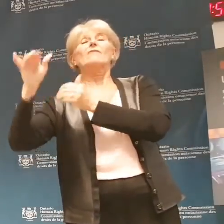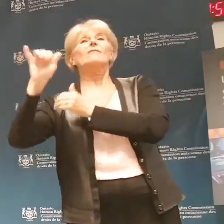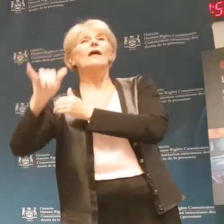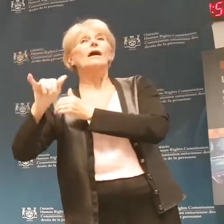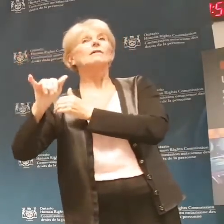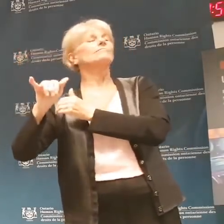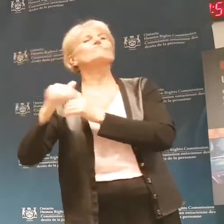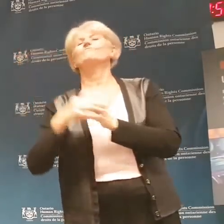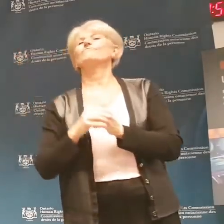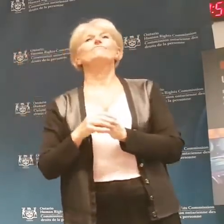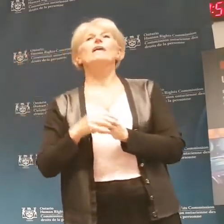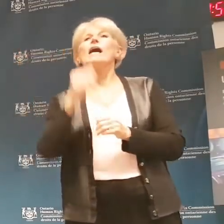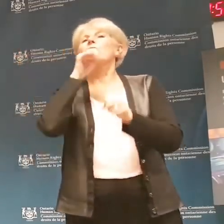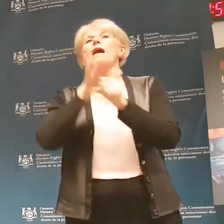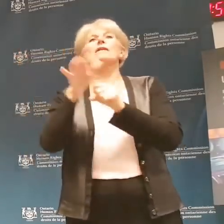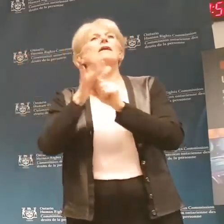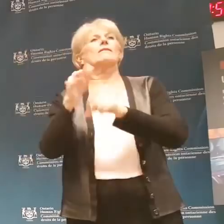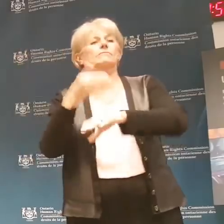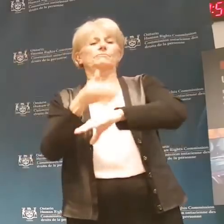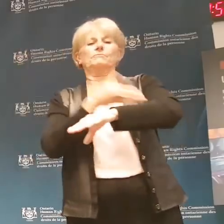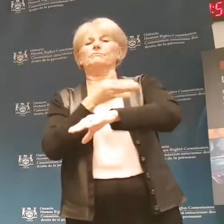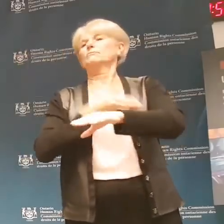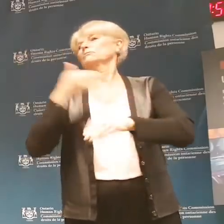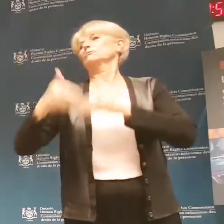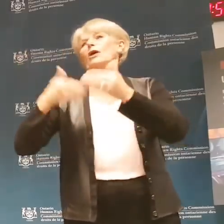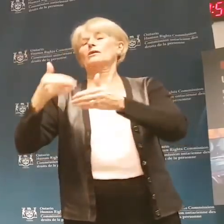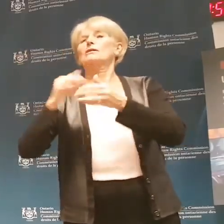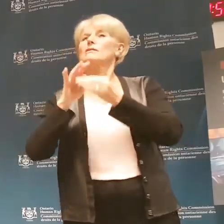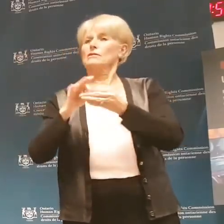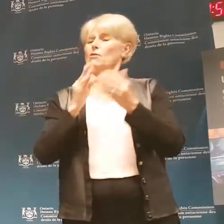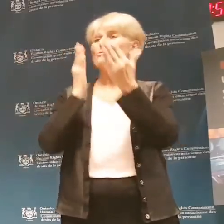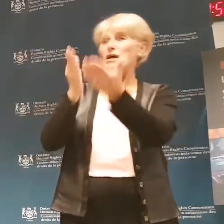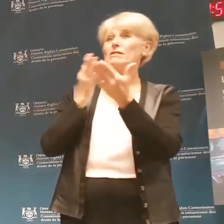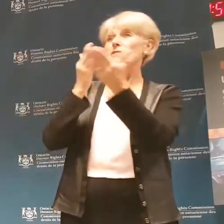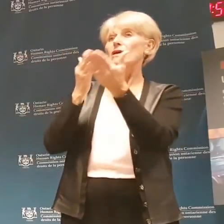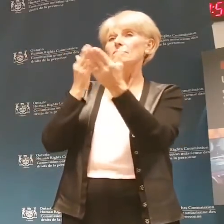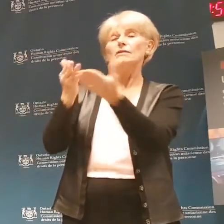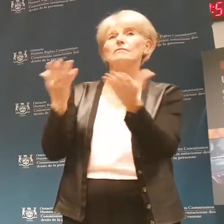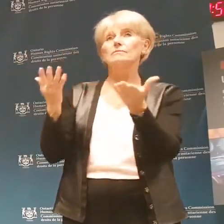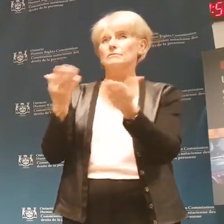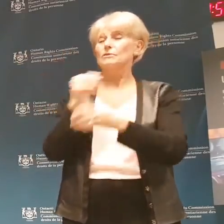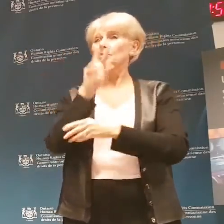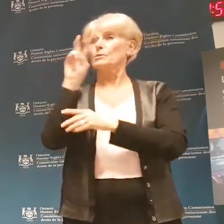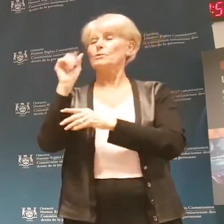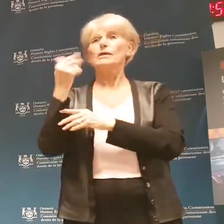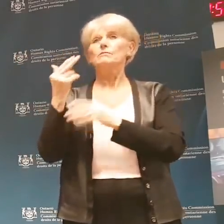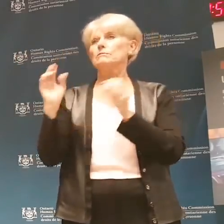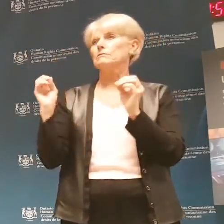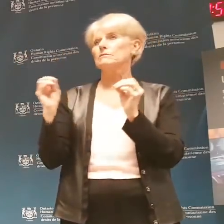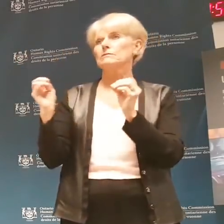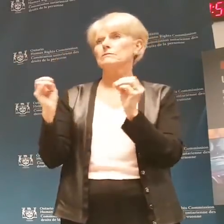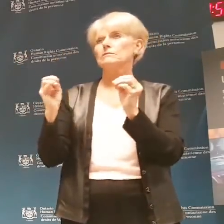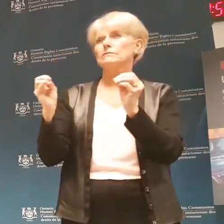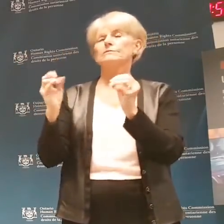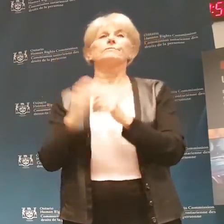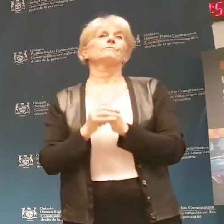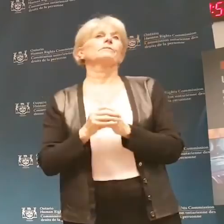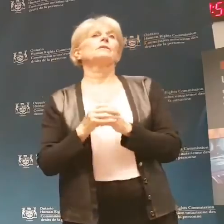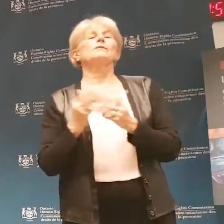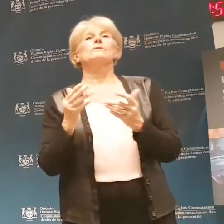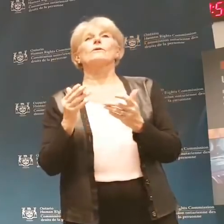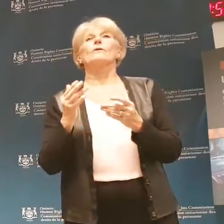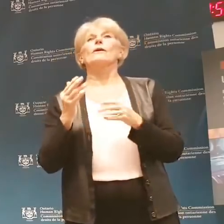saw insufficient progress on the recommendations we had made in 2010. And after